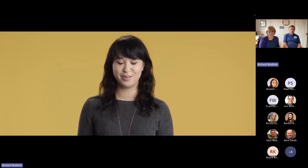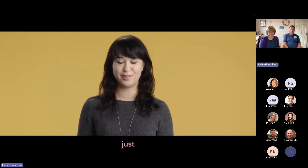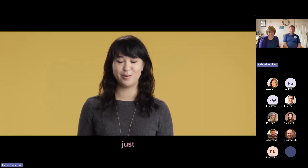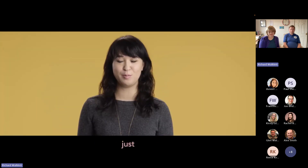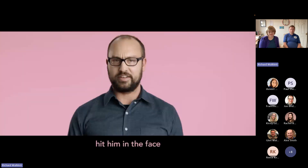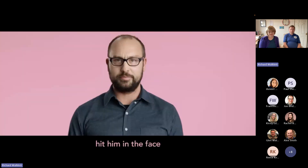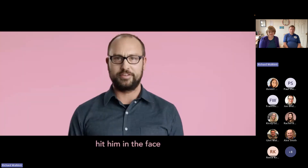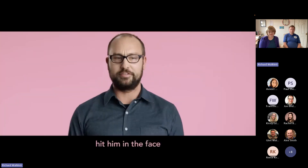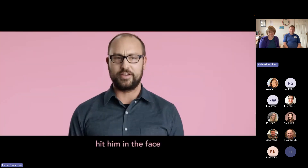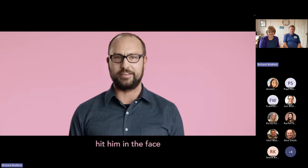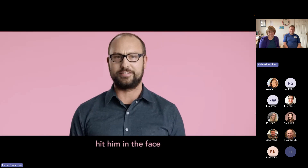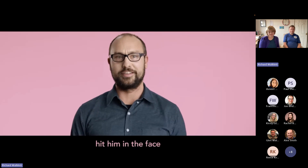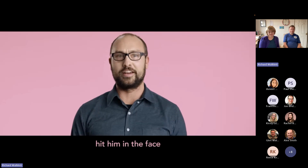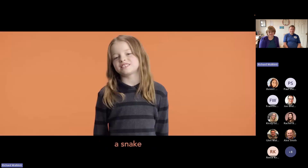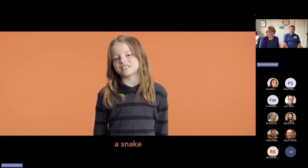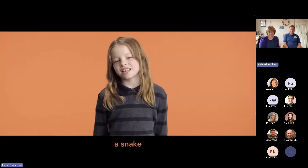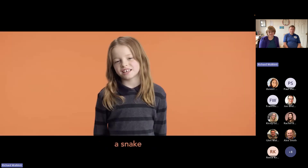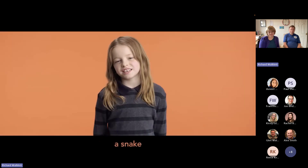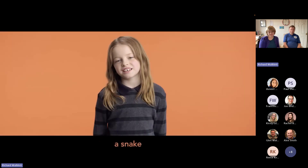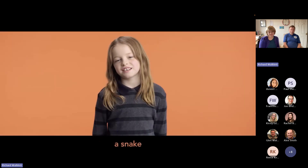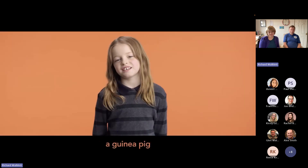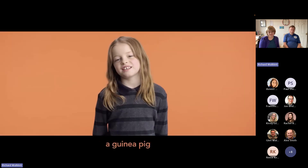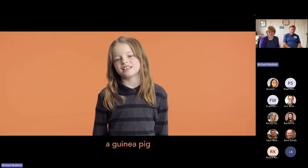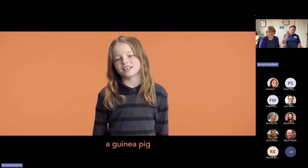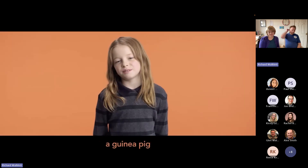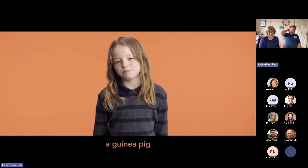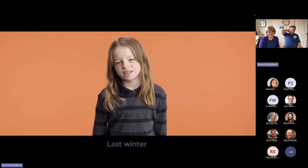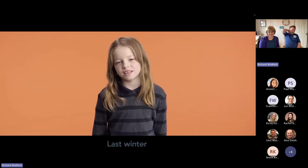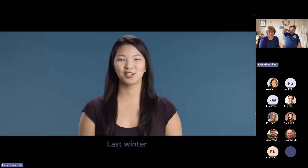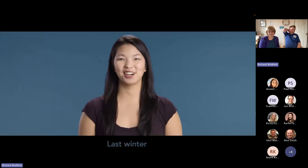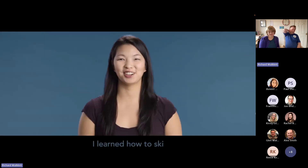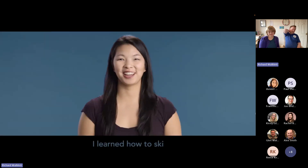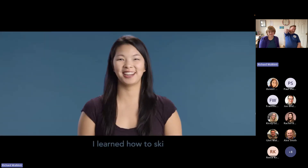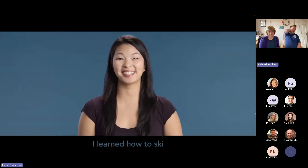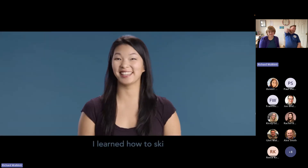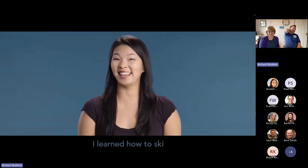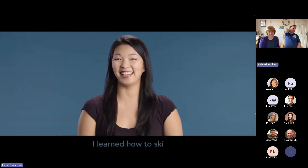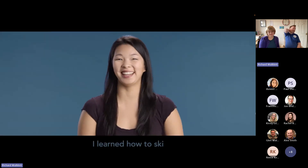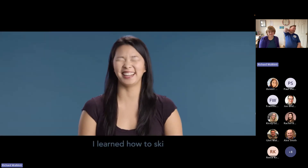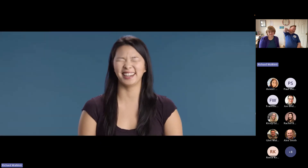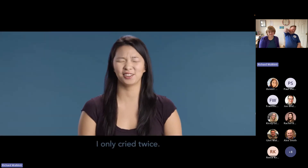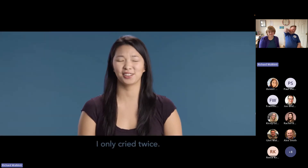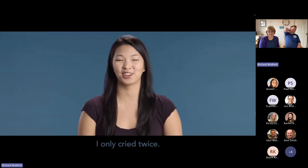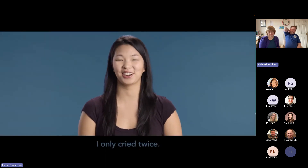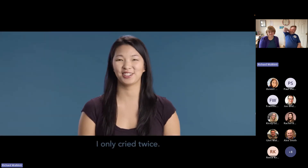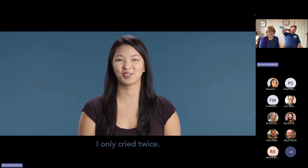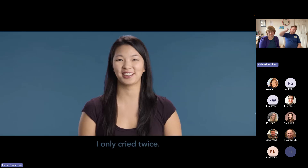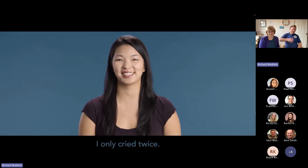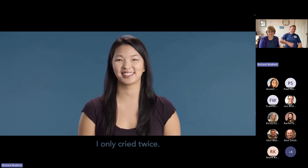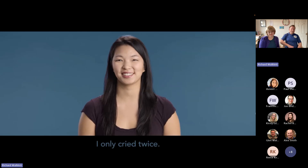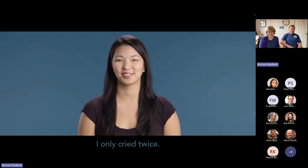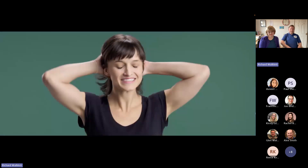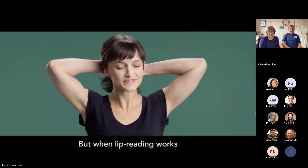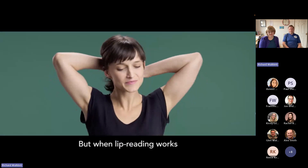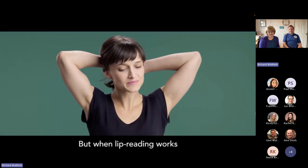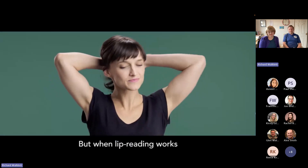Wednesday morning, hit him in the face. That was like the last thing that I ever Guinea remember. pig. Winter, I learned how to speak. I only cried twice. But when